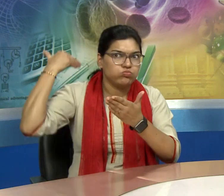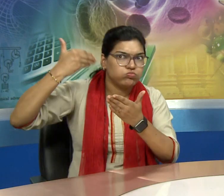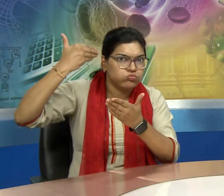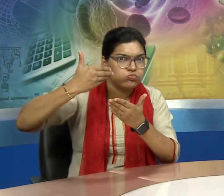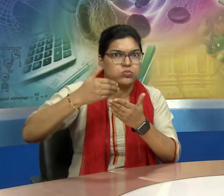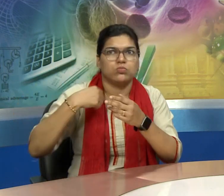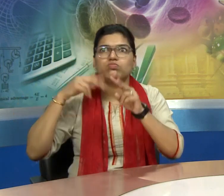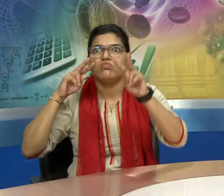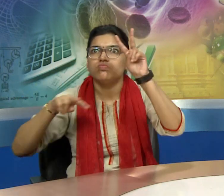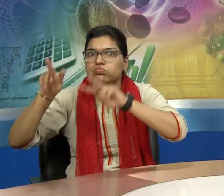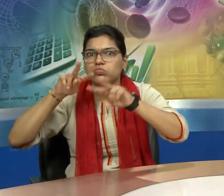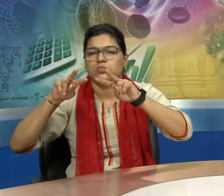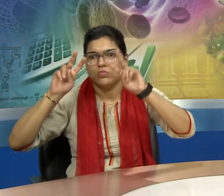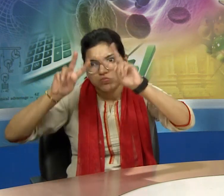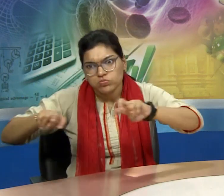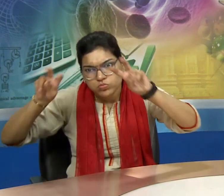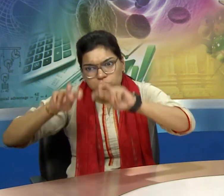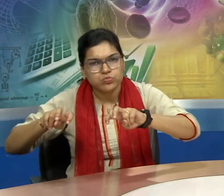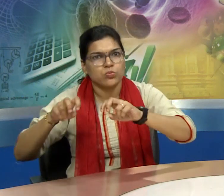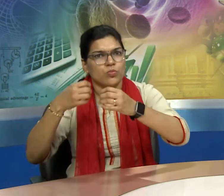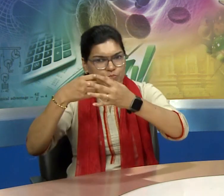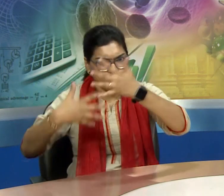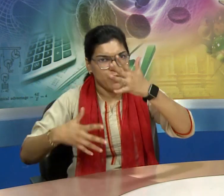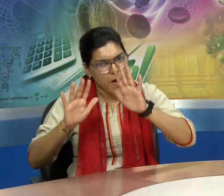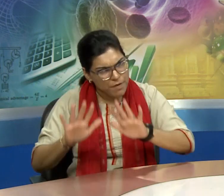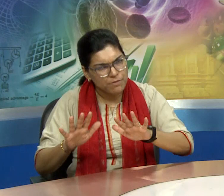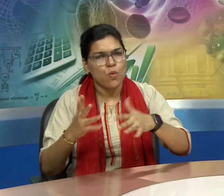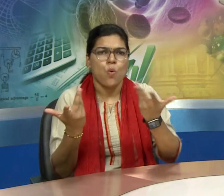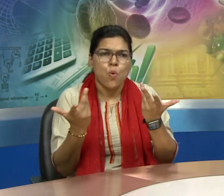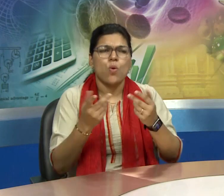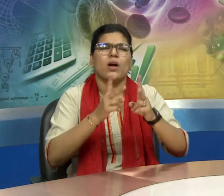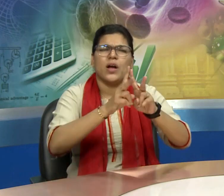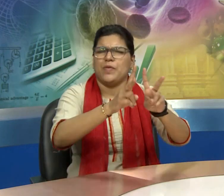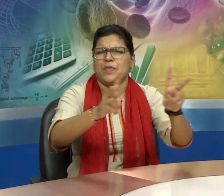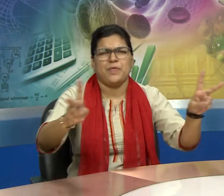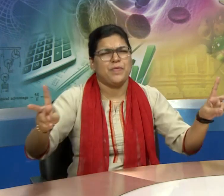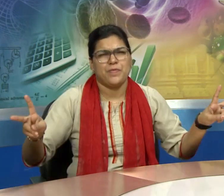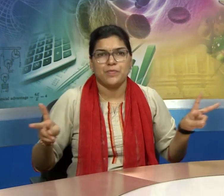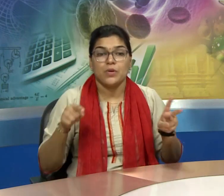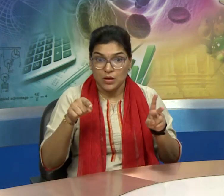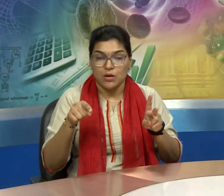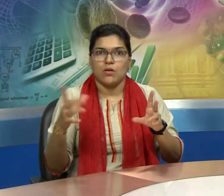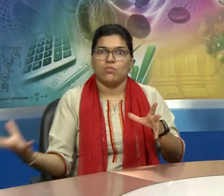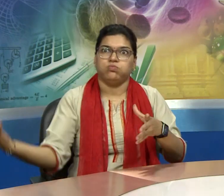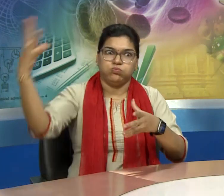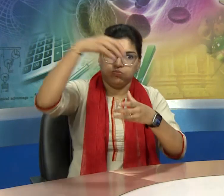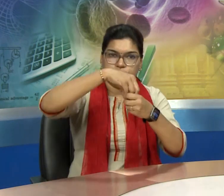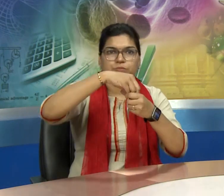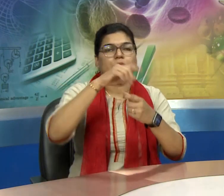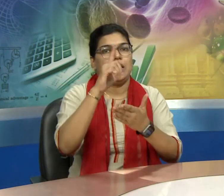mathematics, social science, history, tourism, and all the books are of different topics and different